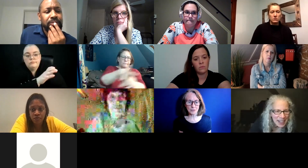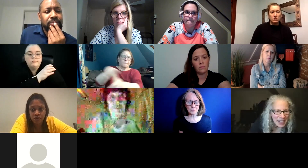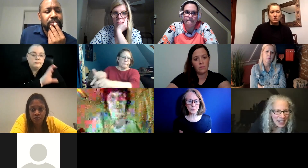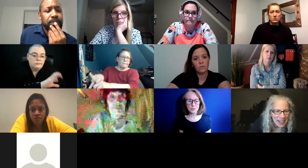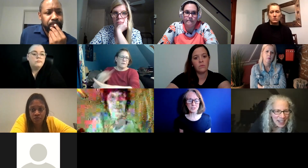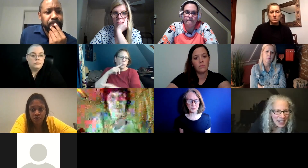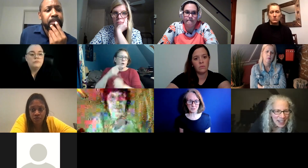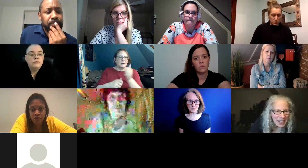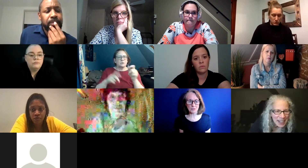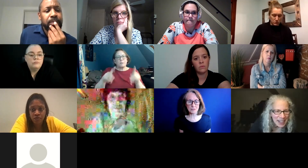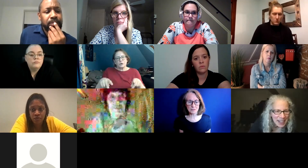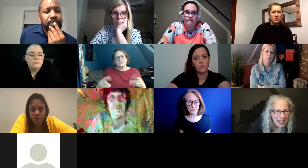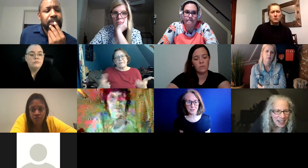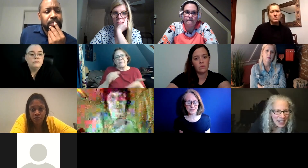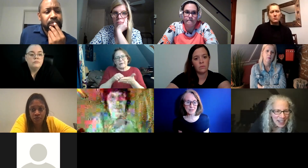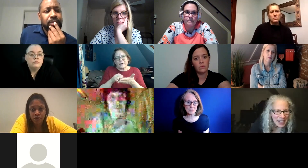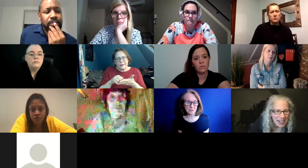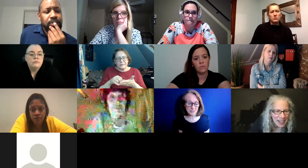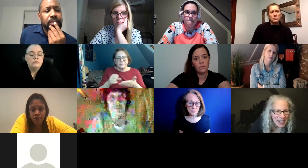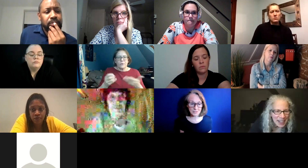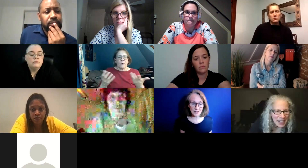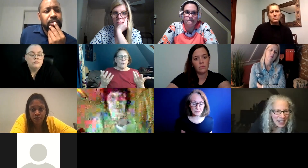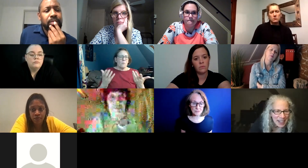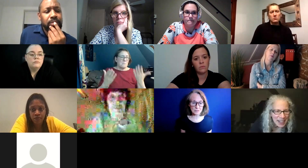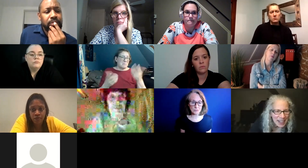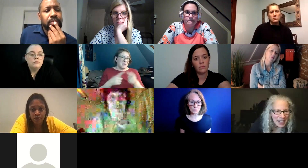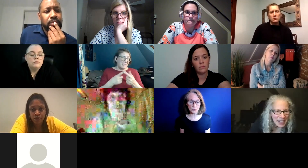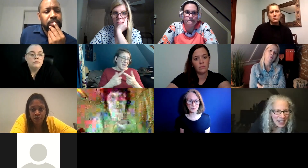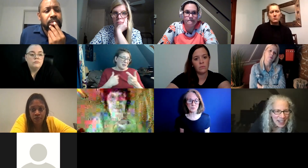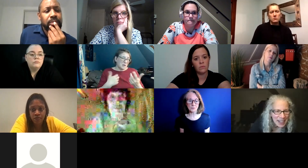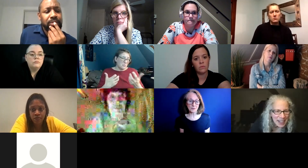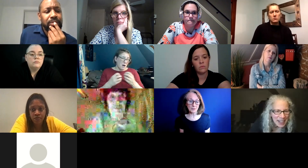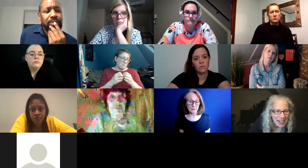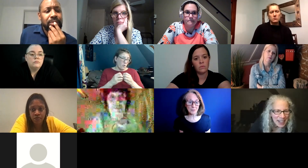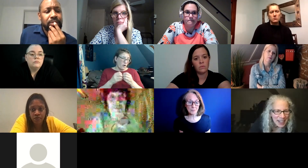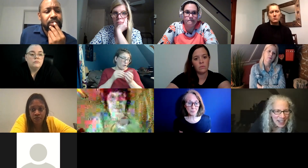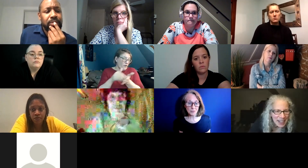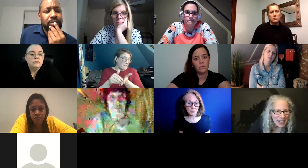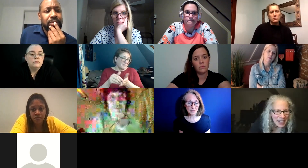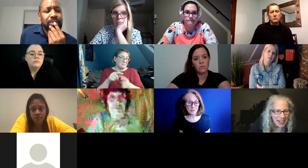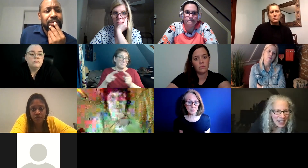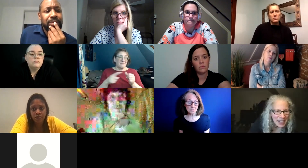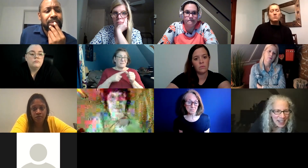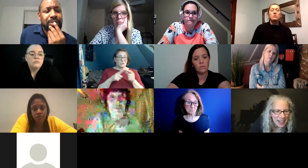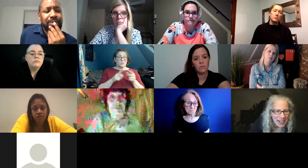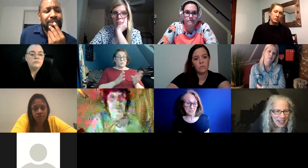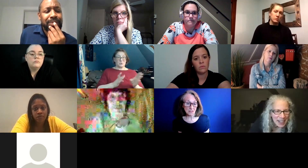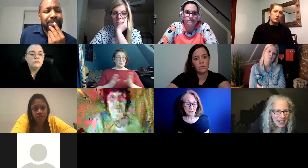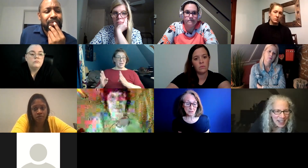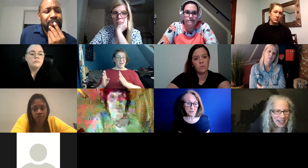focus on specific things and we can assign specific tasks to individuals. That might be, I don't know if that means